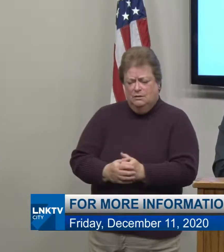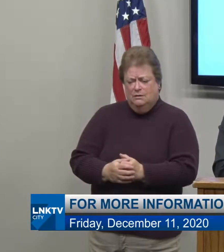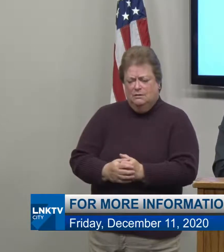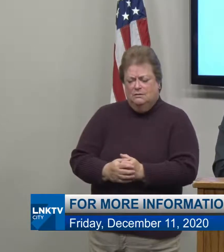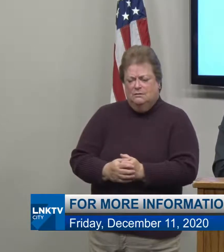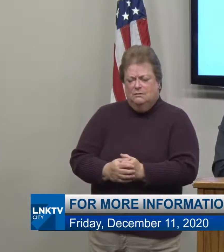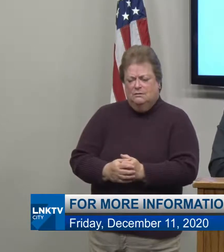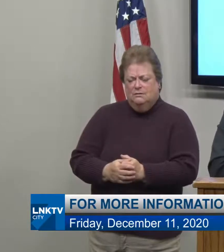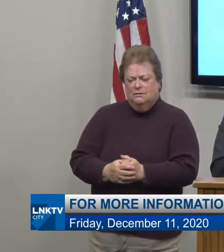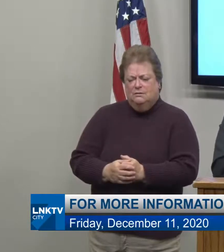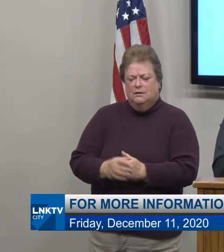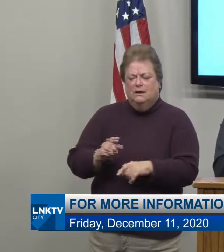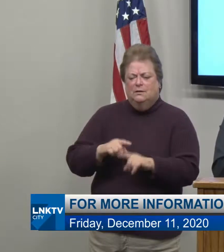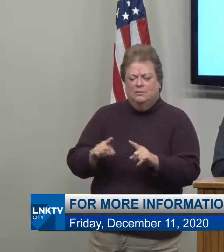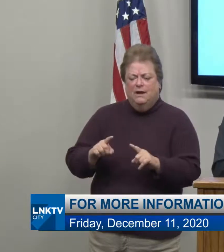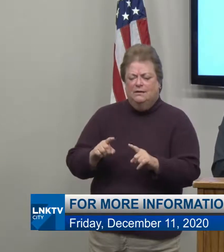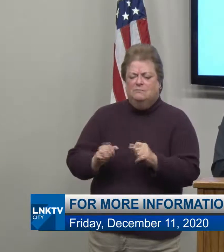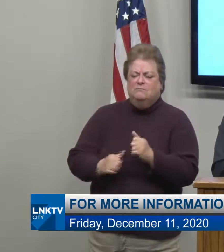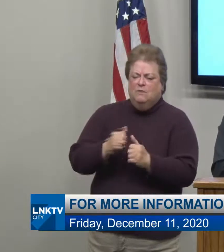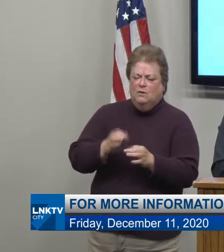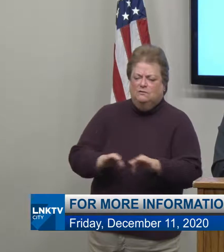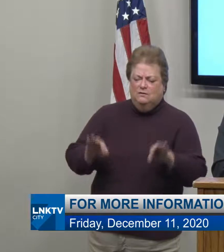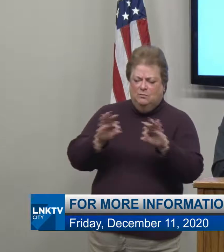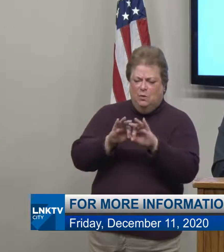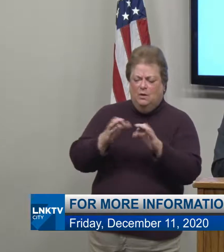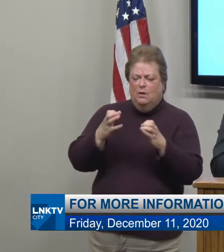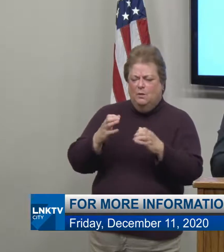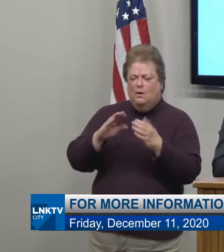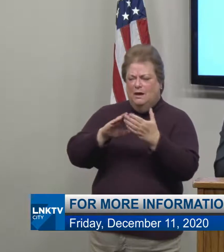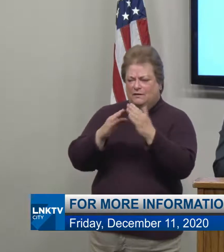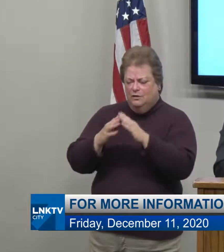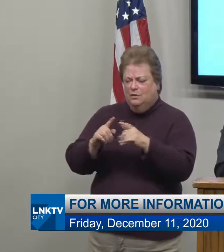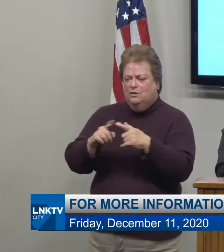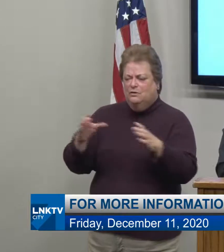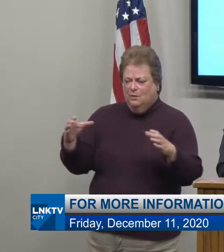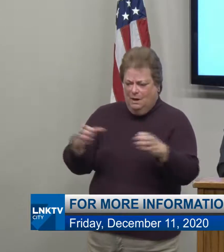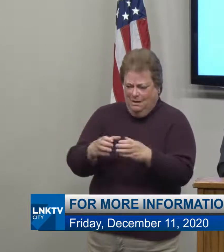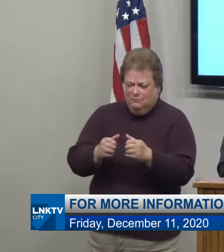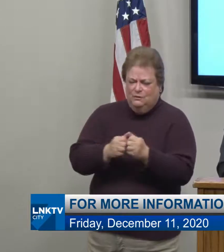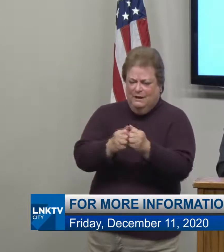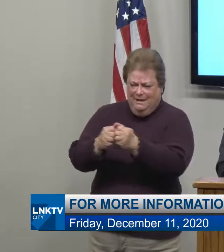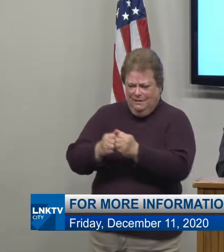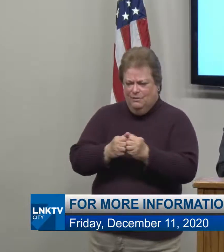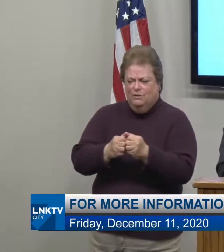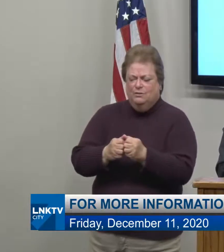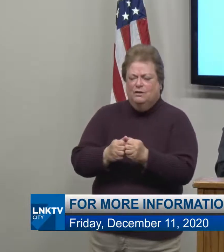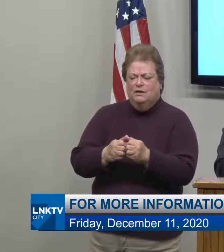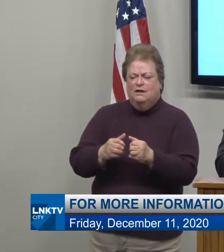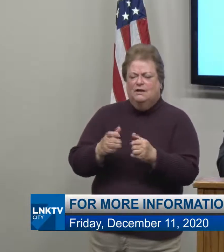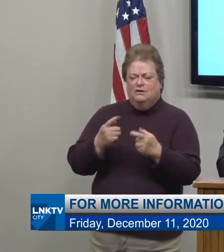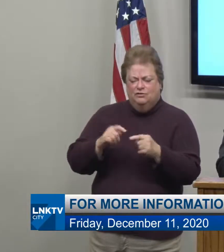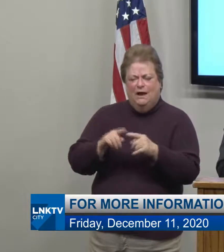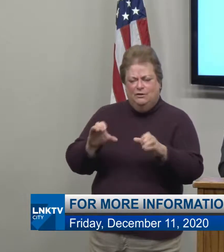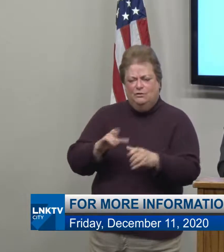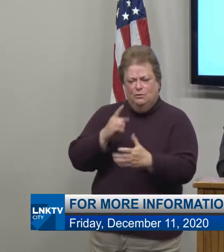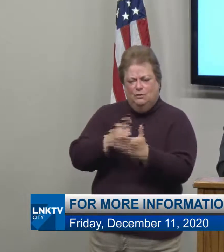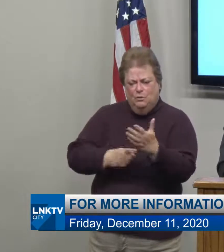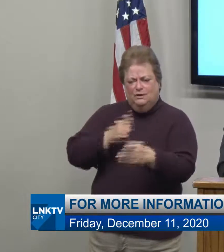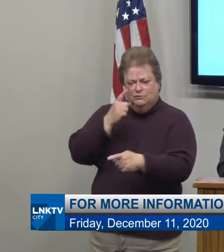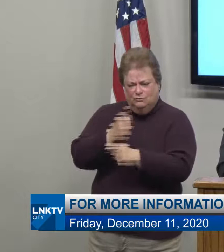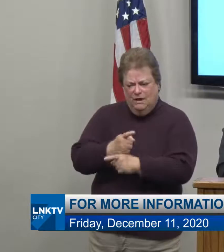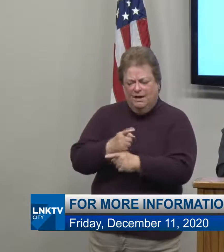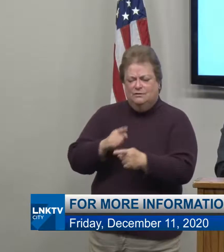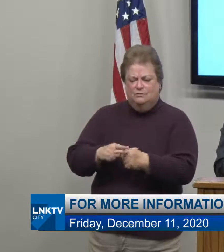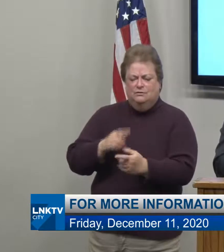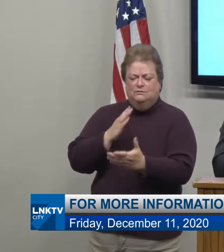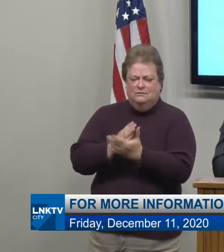But more importantly, we want the community to come together and try to do what's right to stop the spread